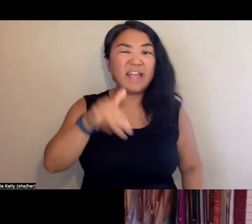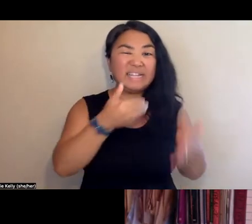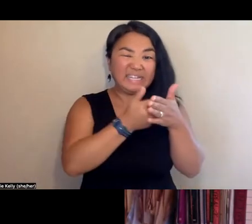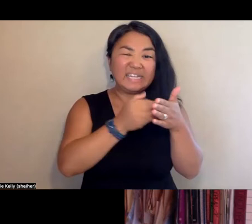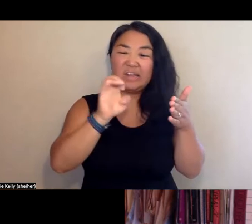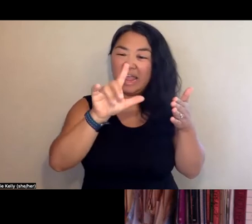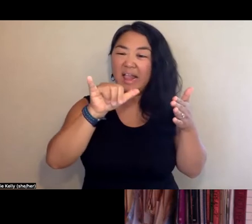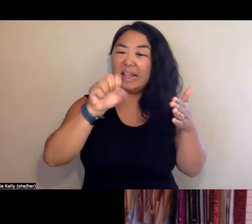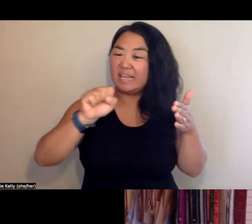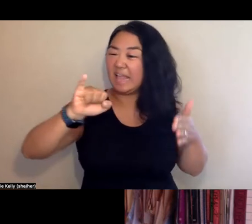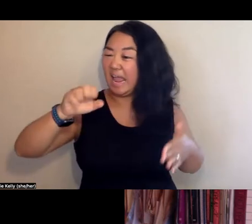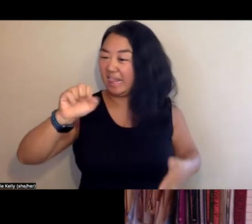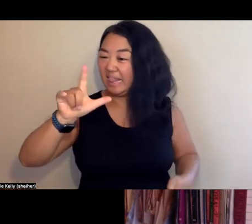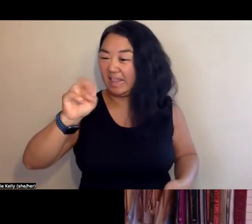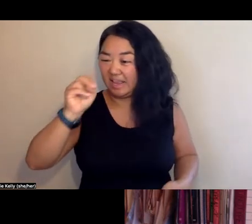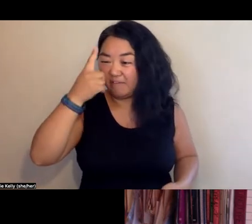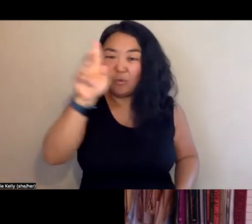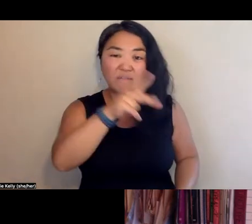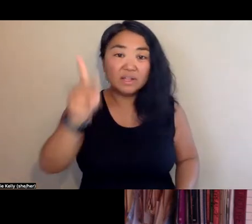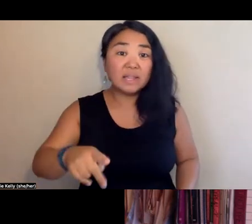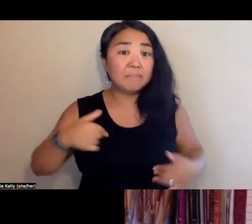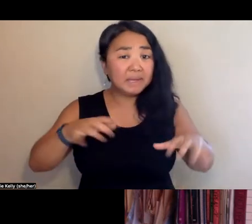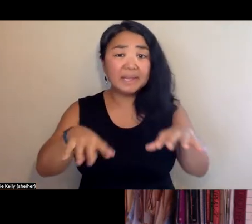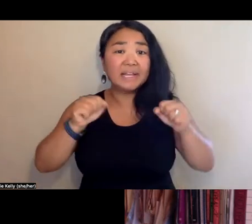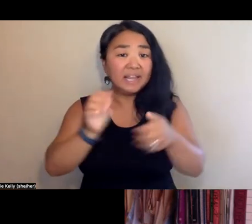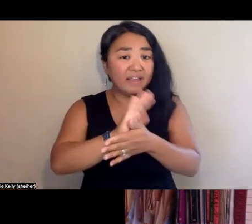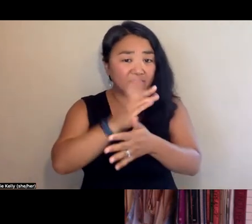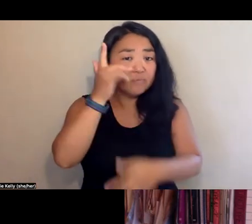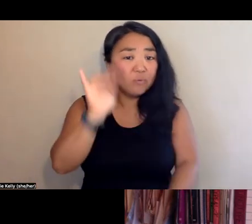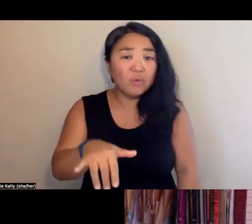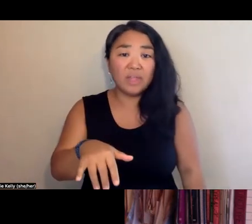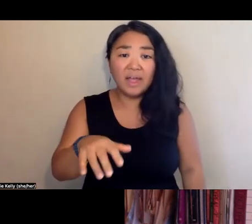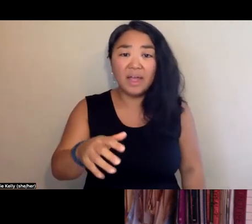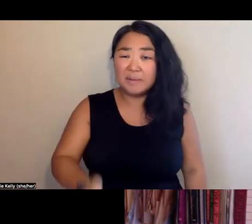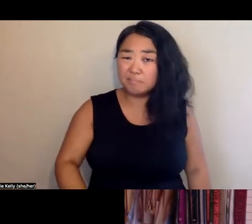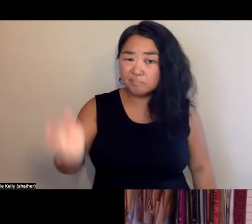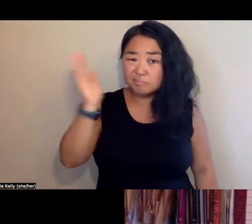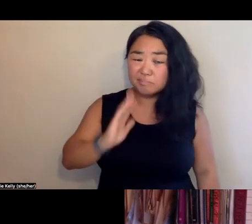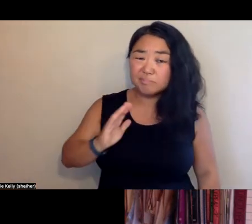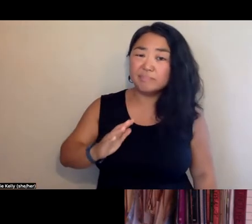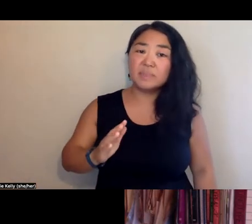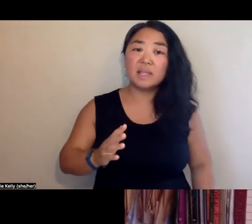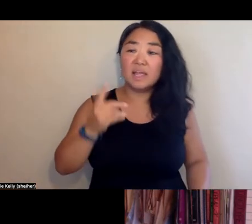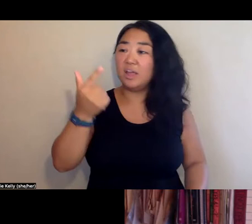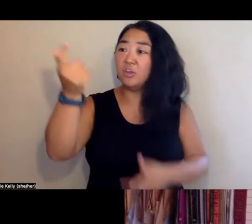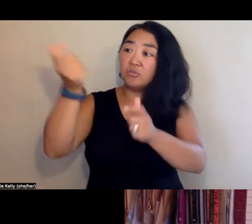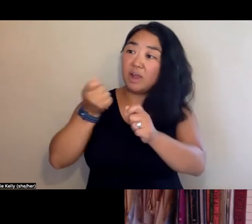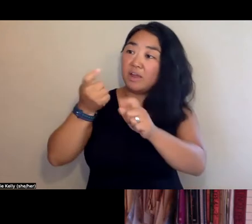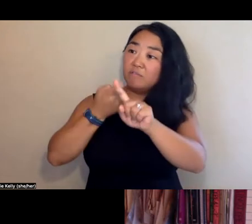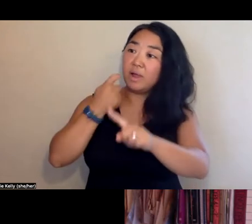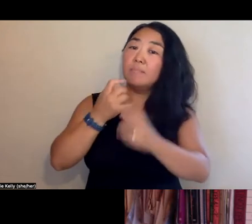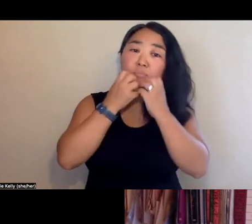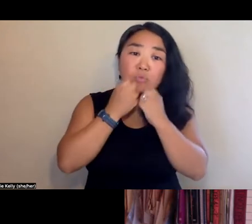few people know that. We did a film about this that was a grant from Precious Places, and